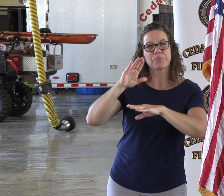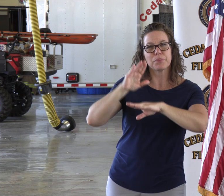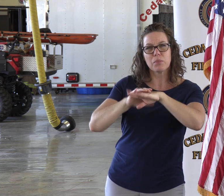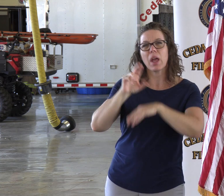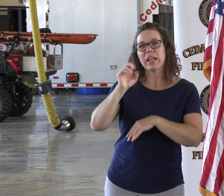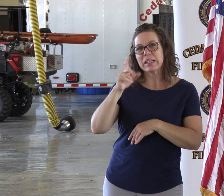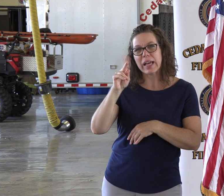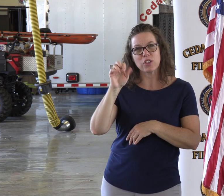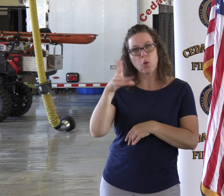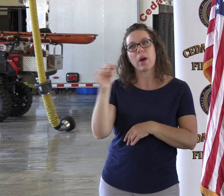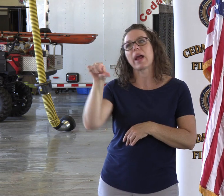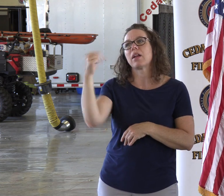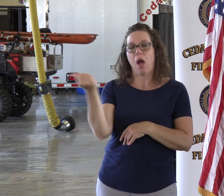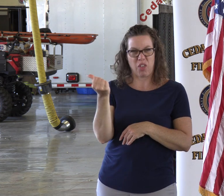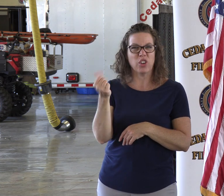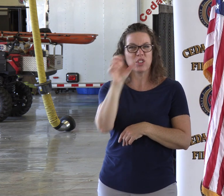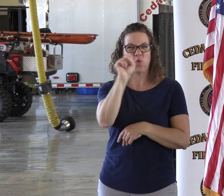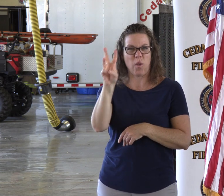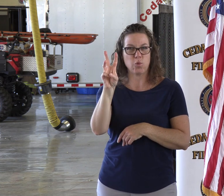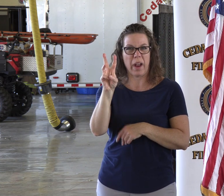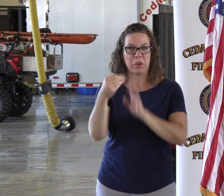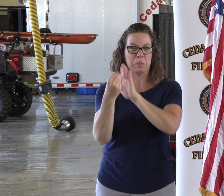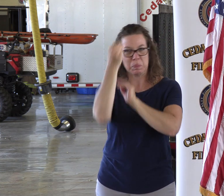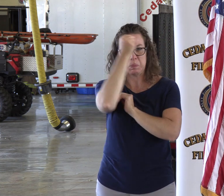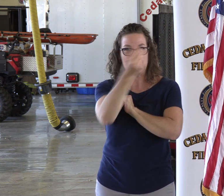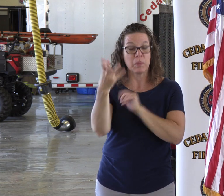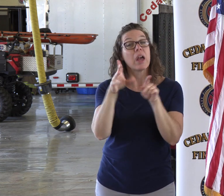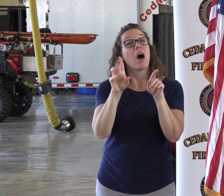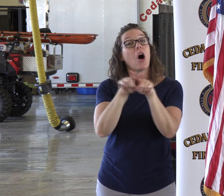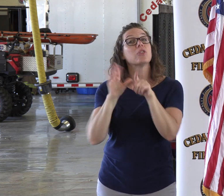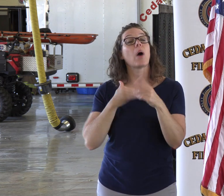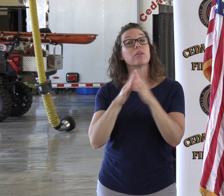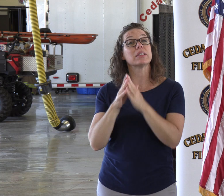other platforms. We continue to update the city's website,